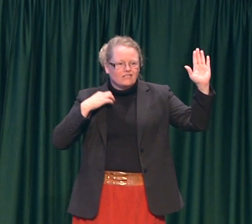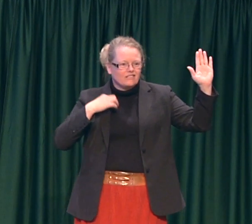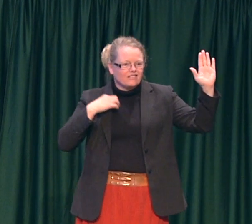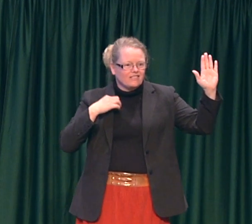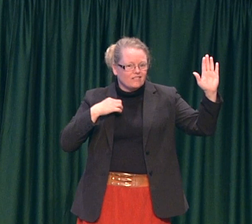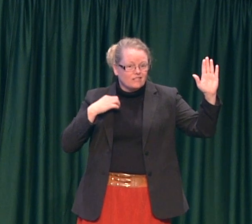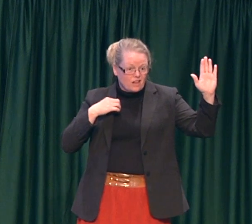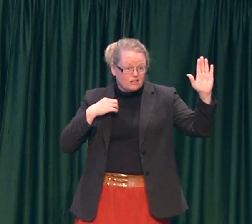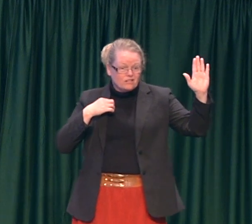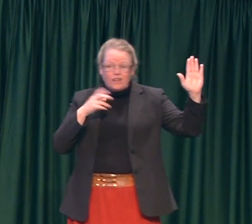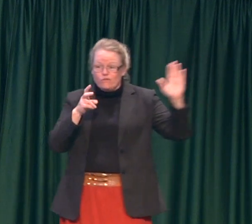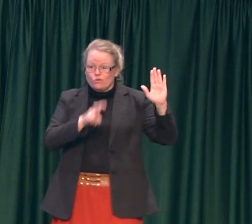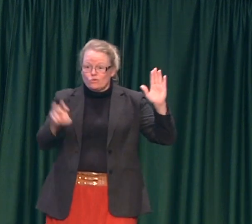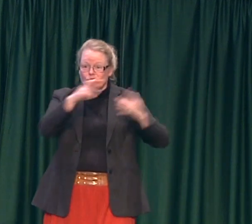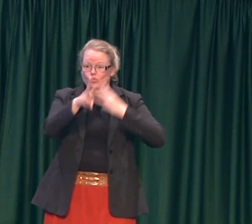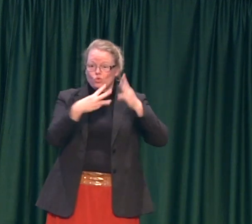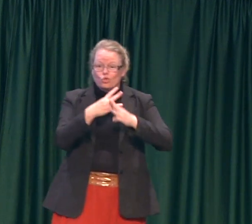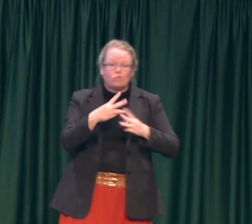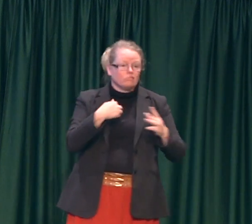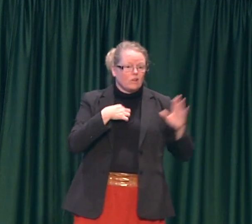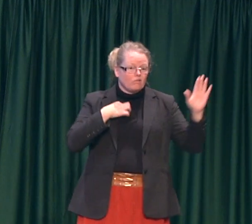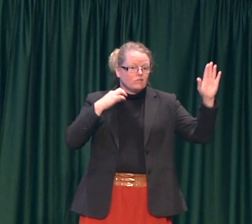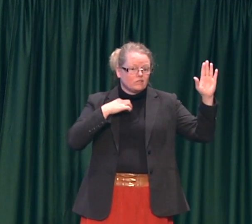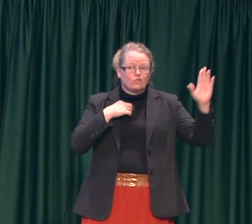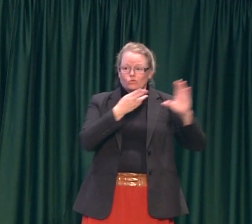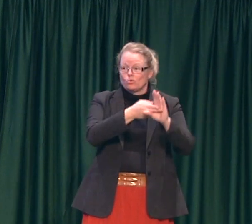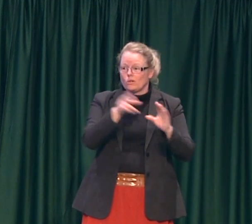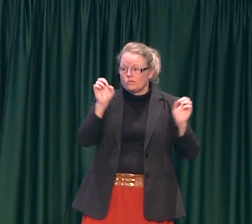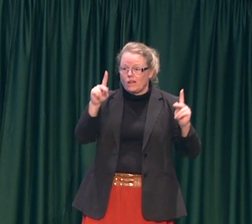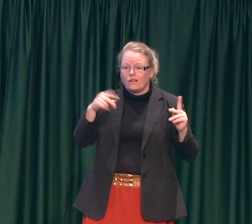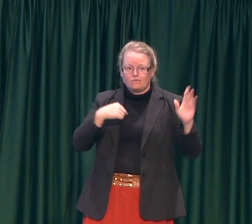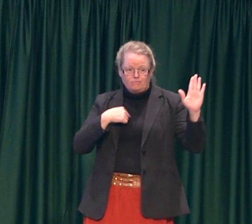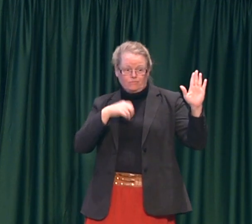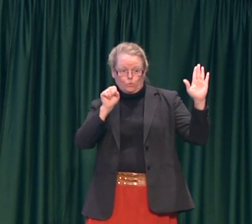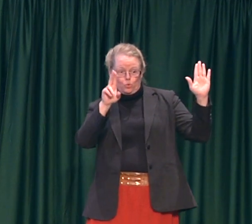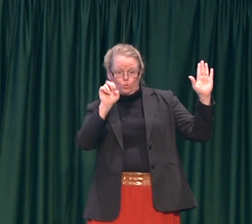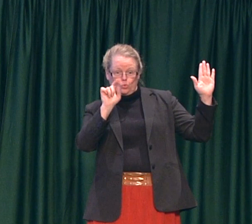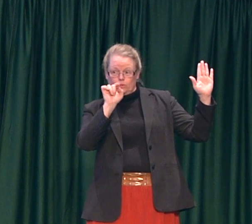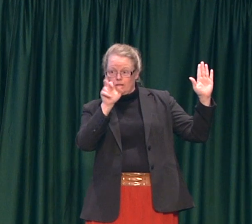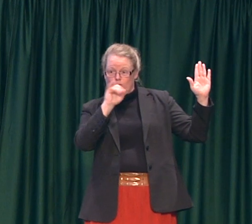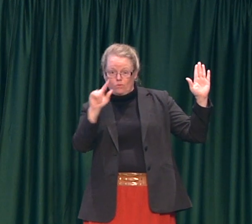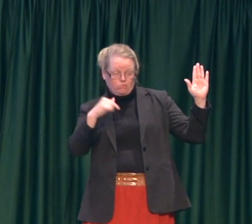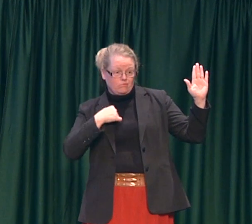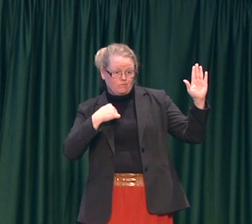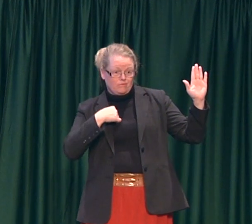vacation. I mean, if you do, I'm happy to go with you. Any of you world travelers out there need an interpreter?